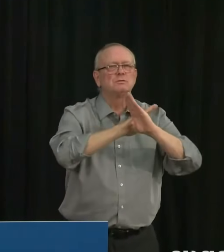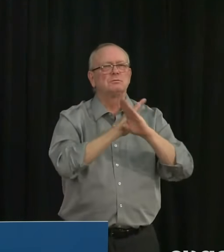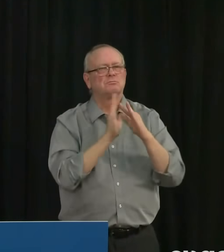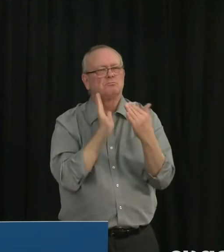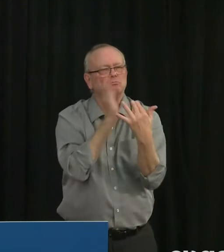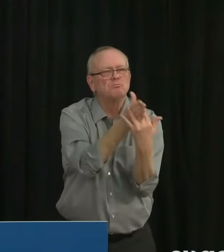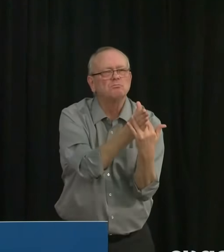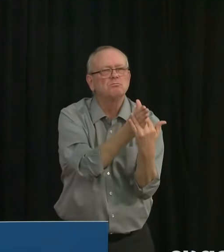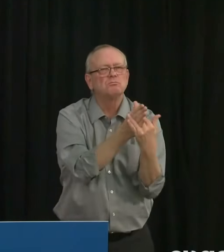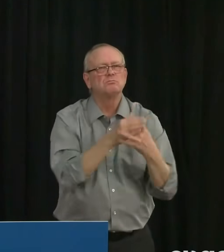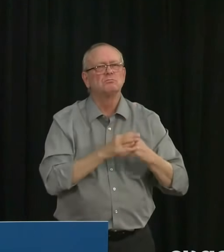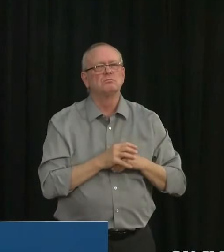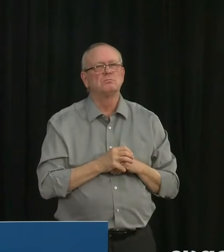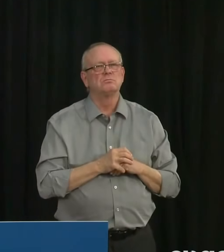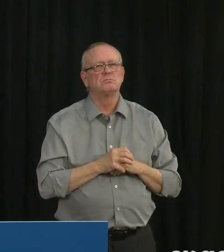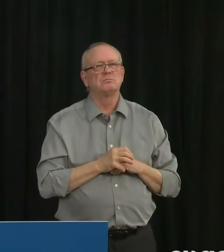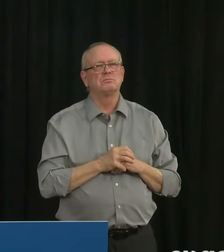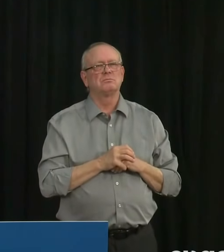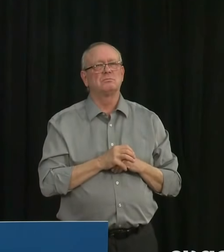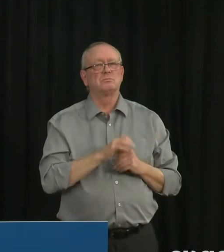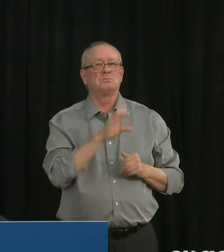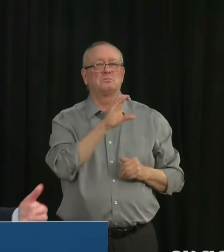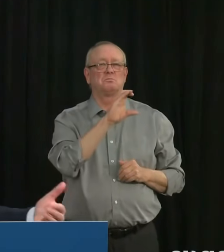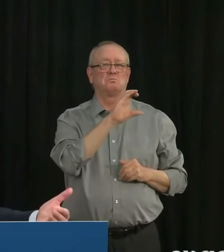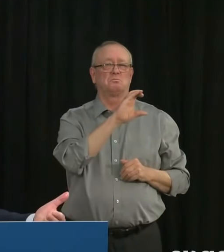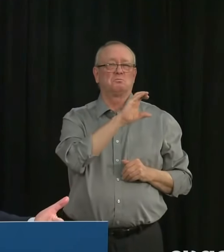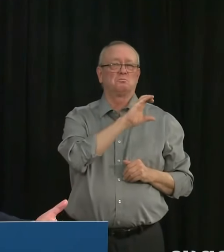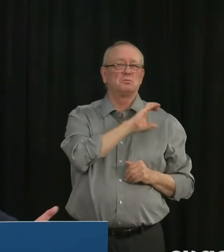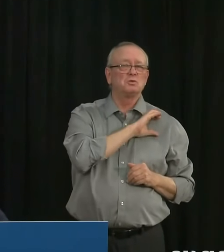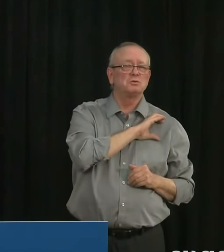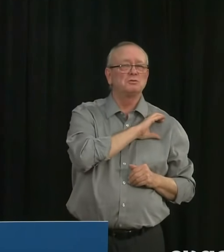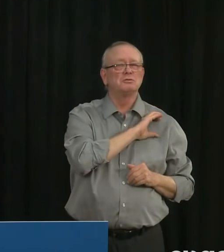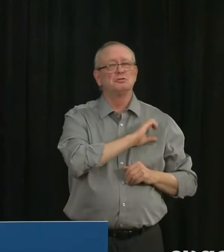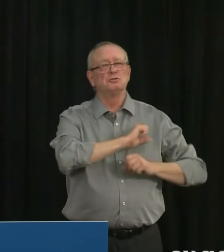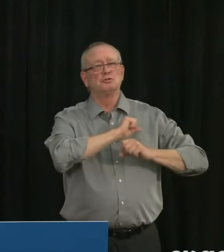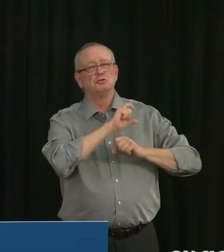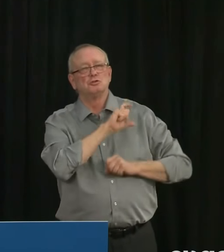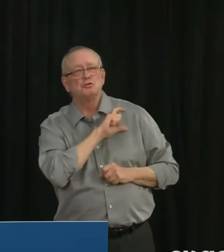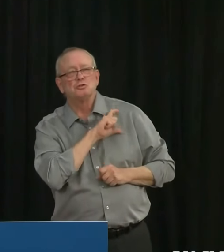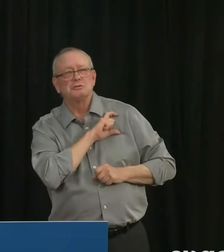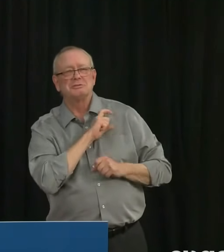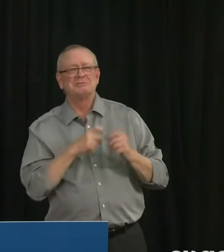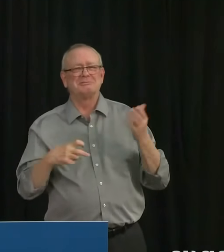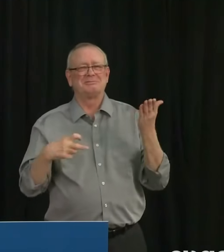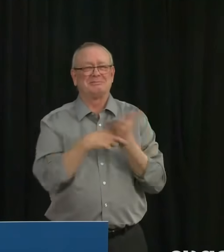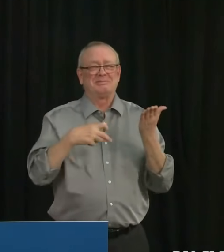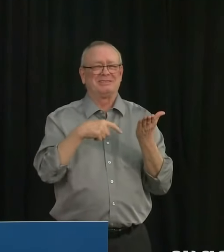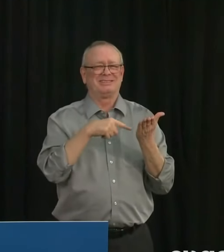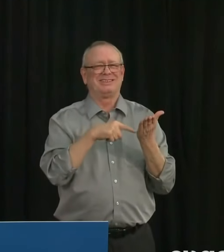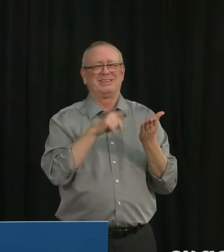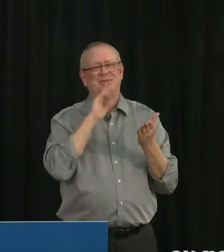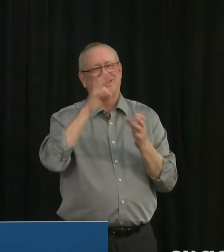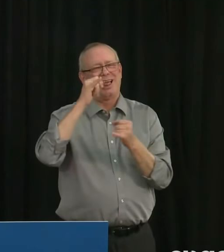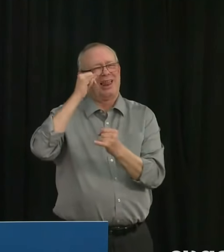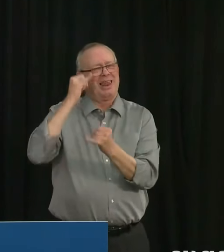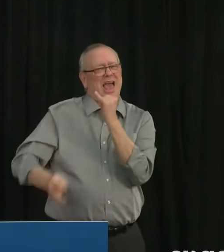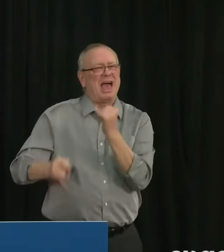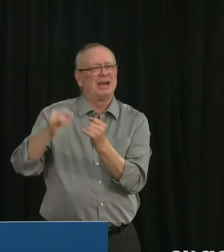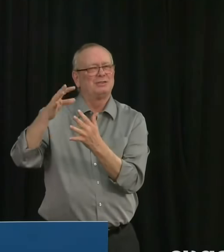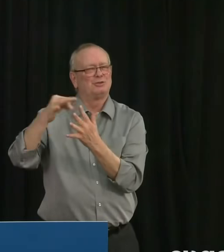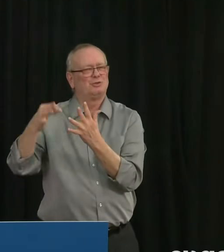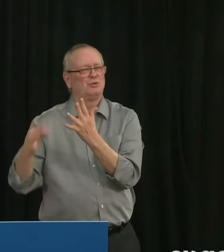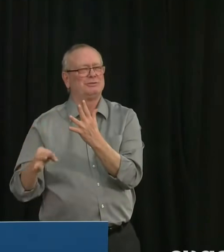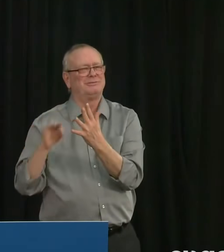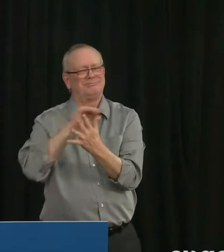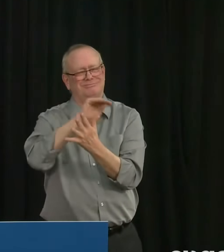behavior. Enforcement is going to be one of the last tools that are used to get people to change their behavior. They have been enforcing